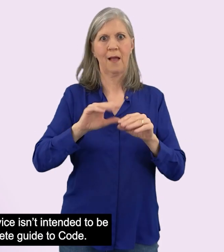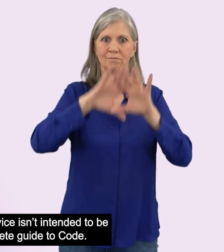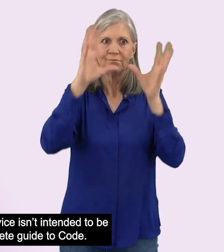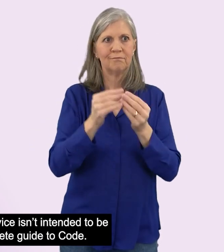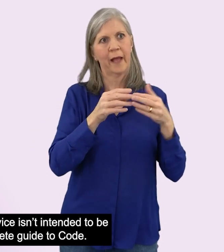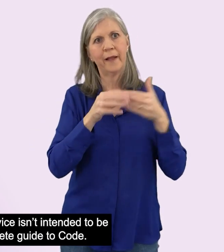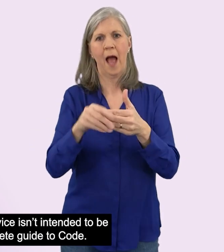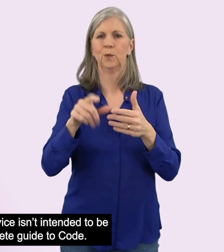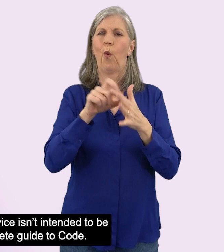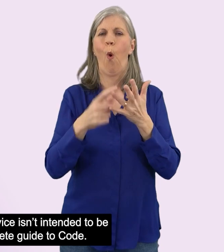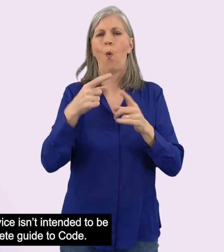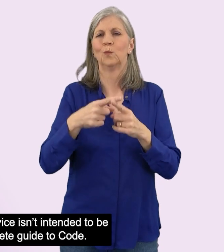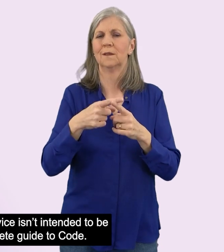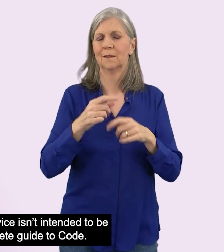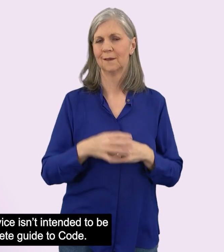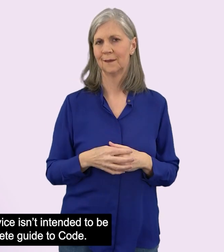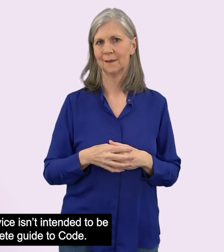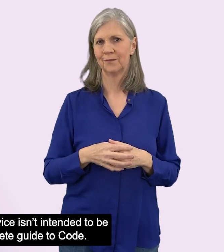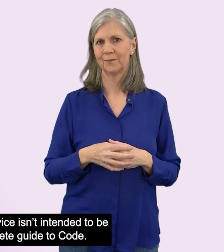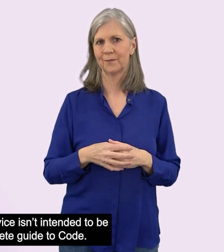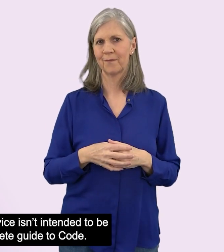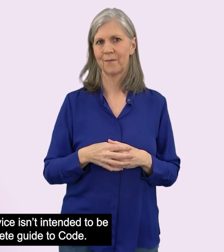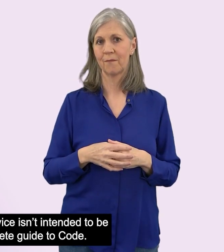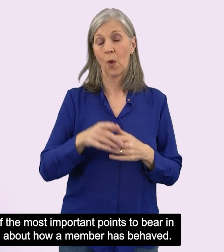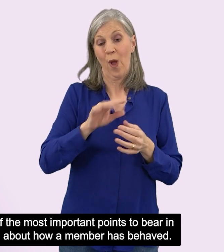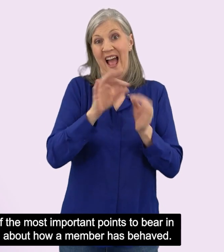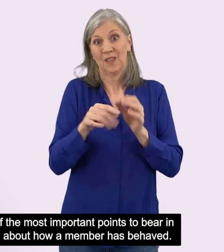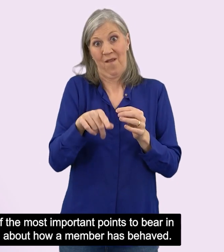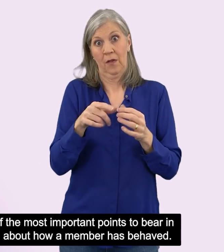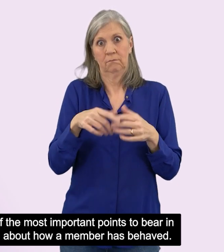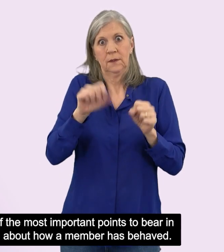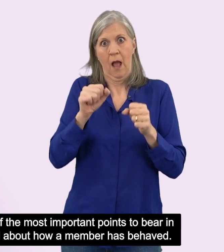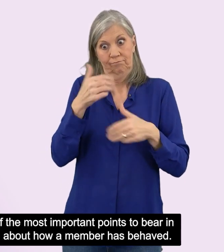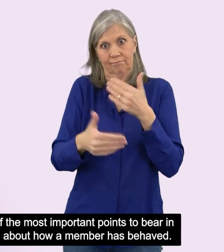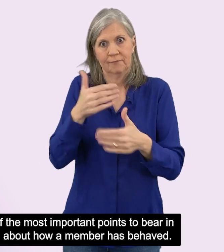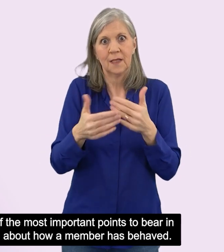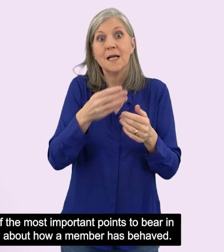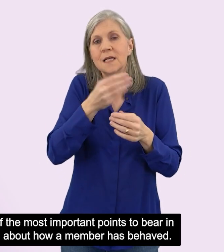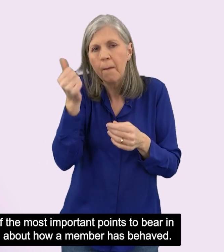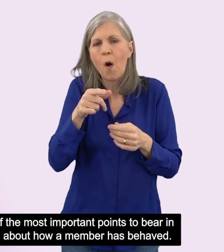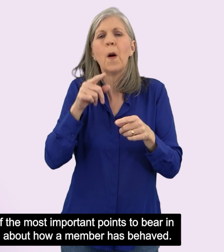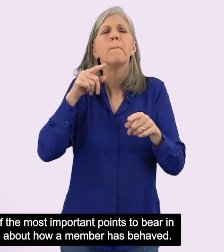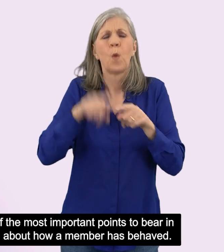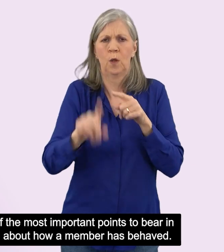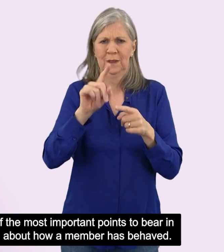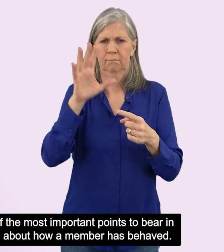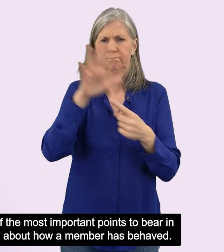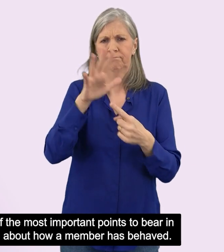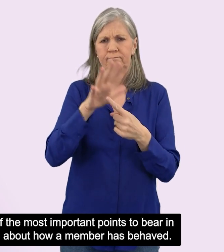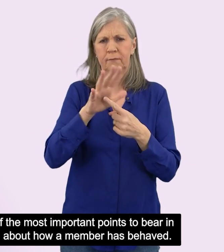4.4. This advice isn't intended to be a complete guide to code. Instead, it sets out